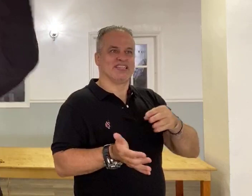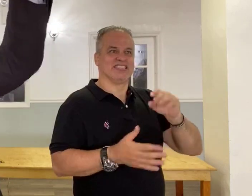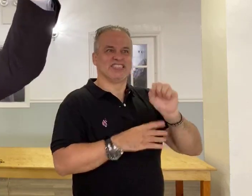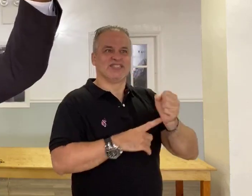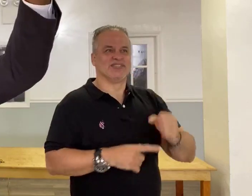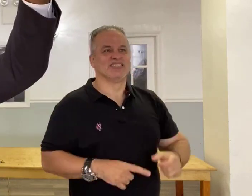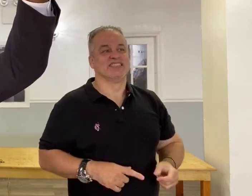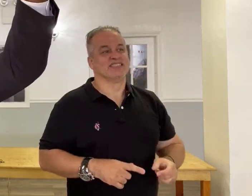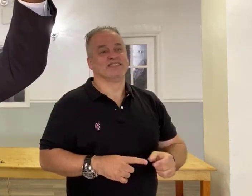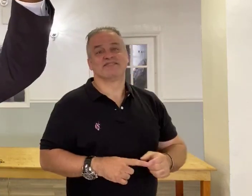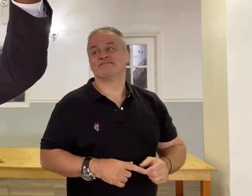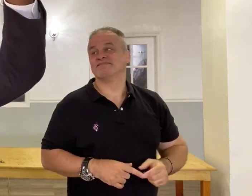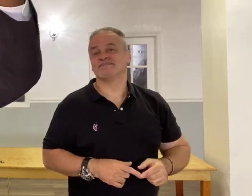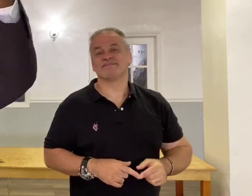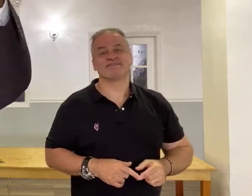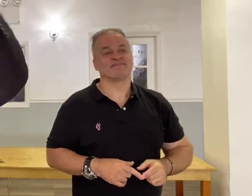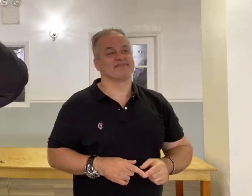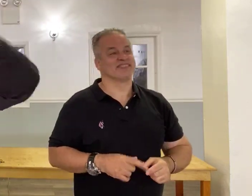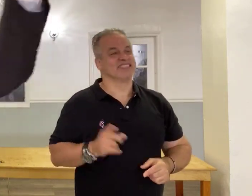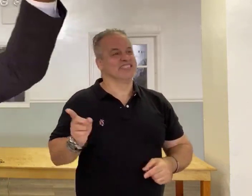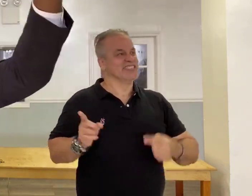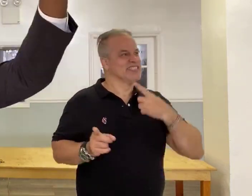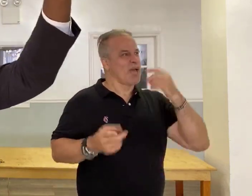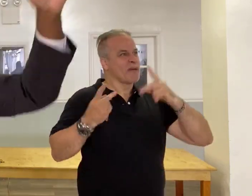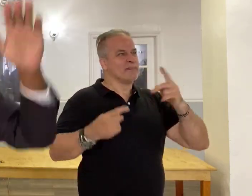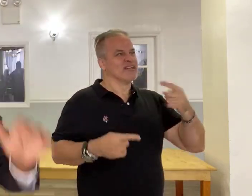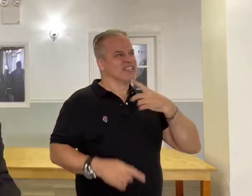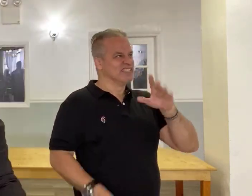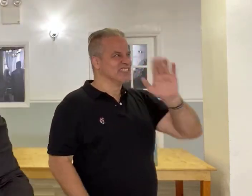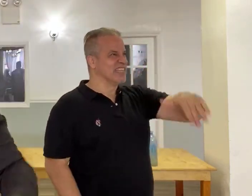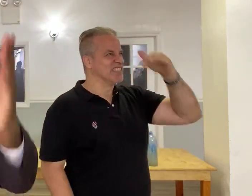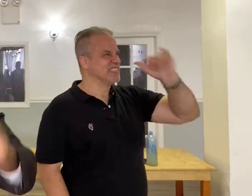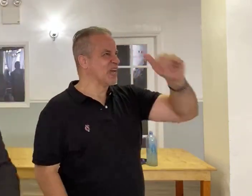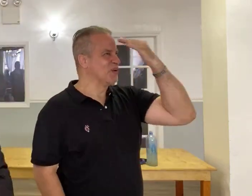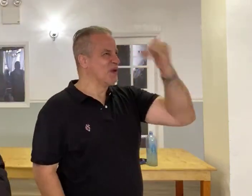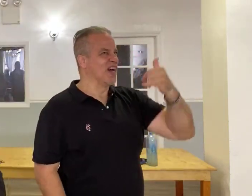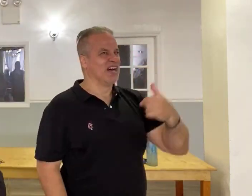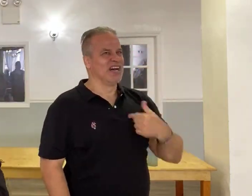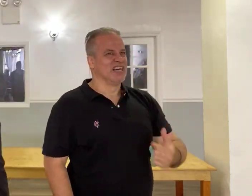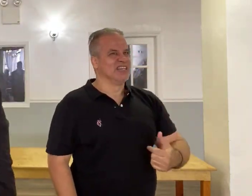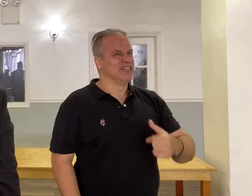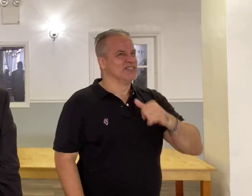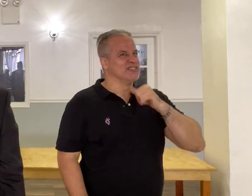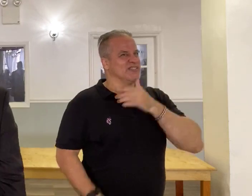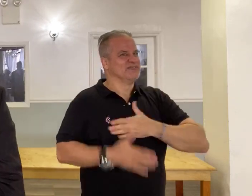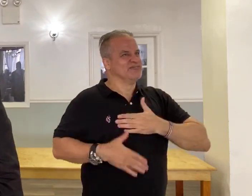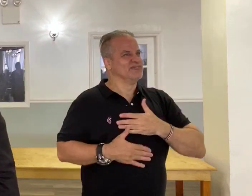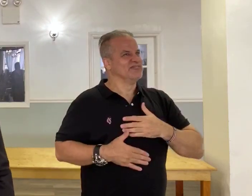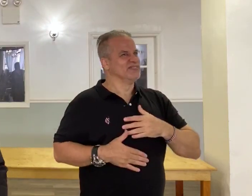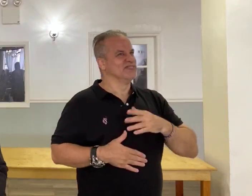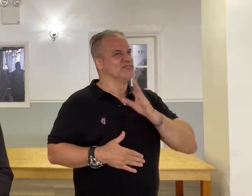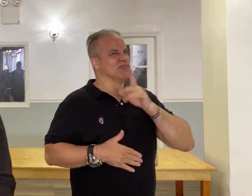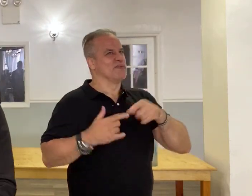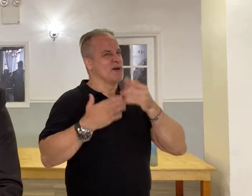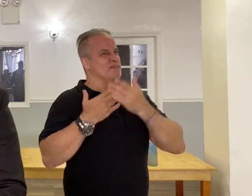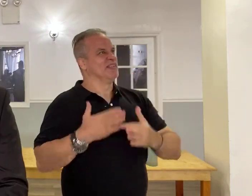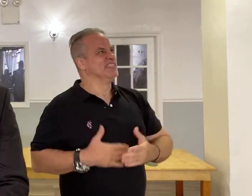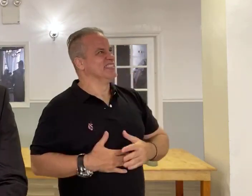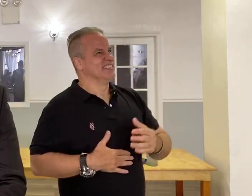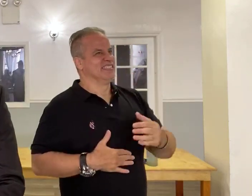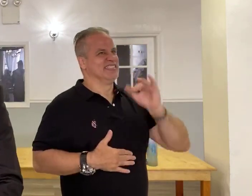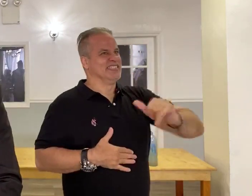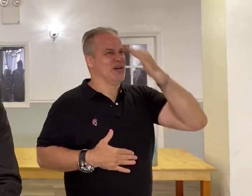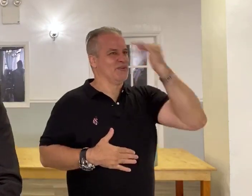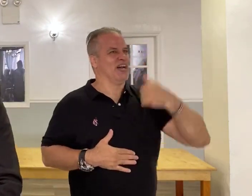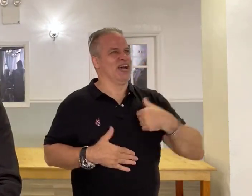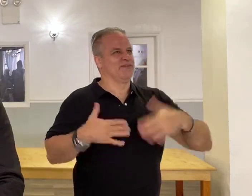I never wanted to get into the medical field. I can't stand the sight of blood. We're talking about amputations in church. Amen.